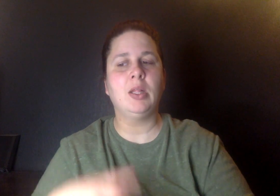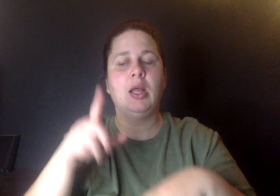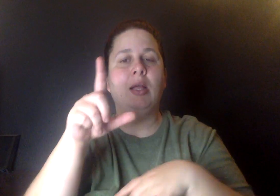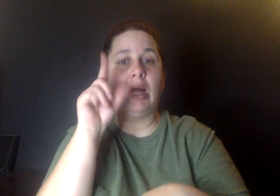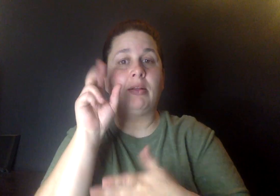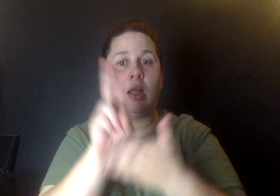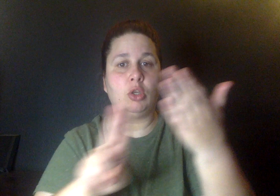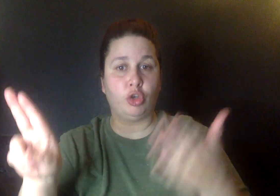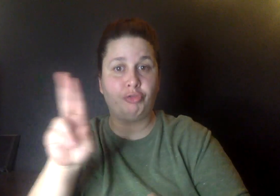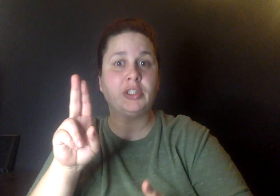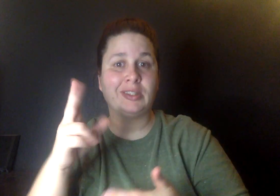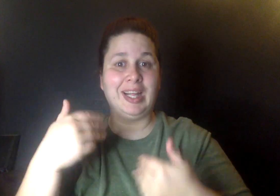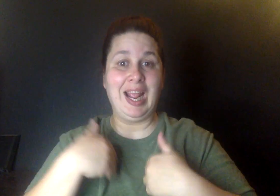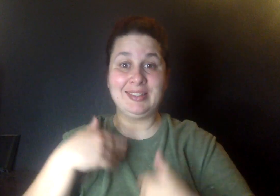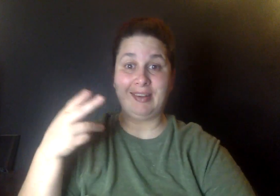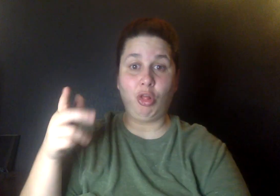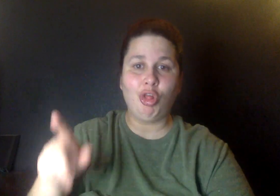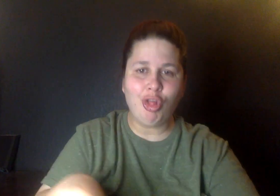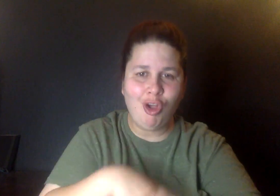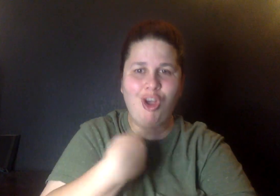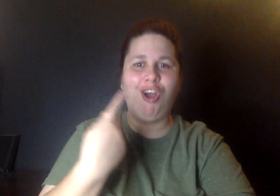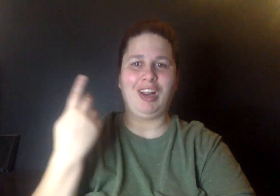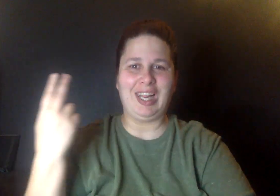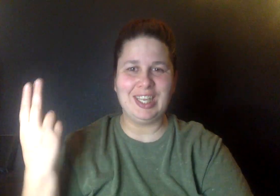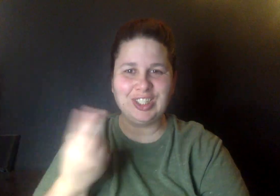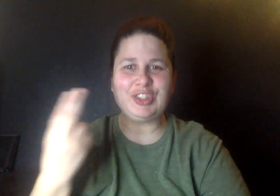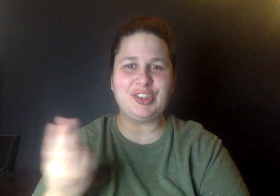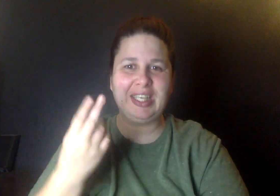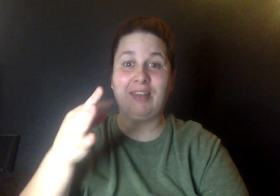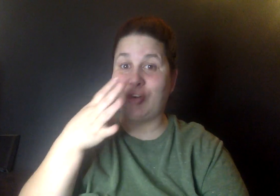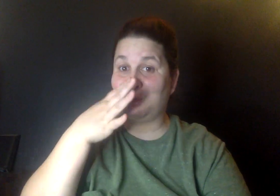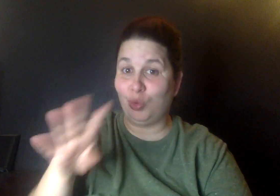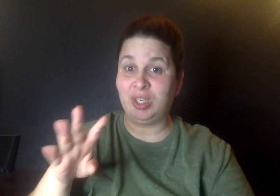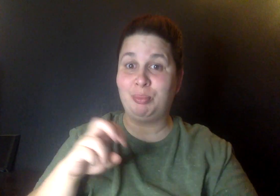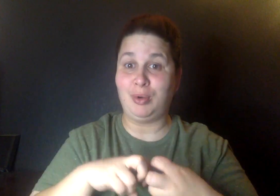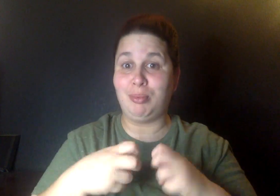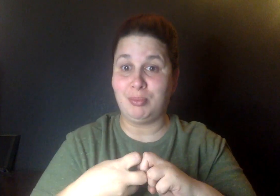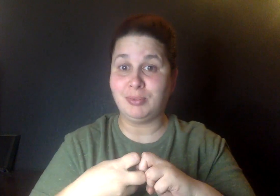Gallagher University had a long history of enduring problems.